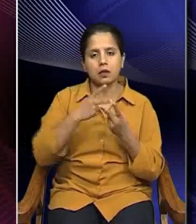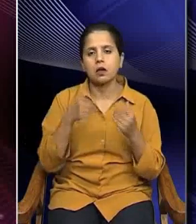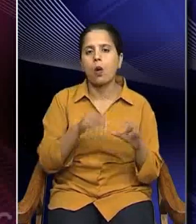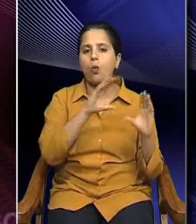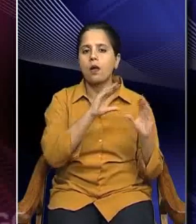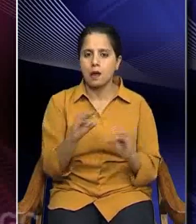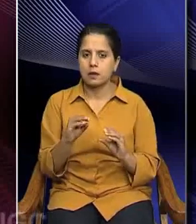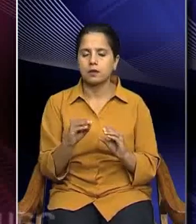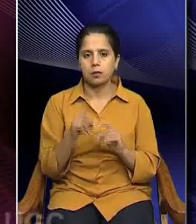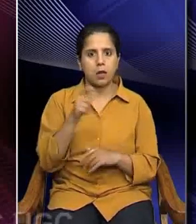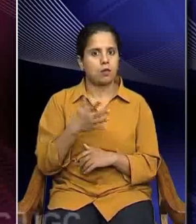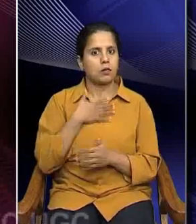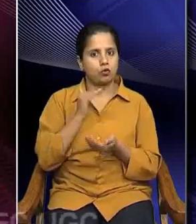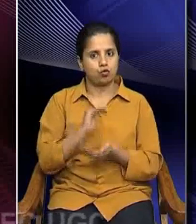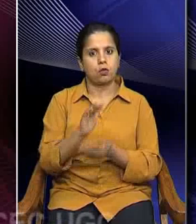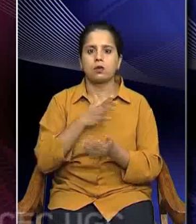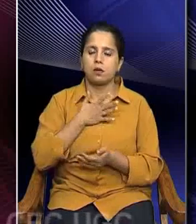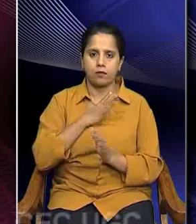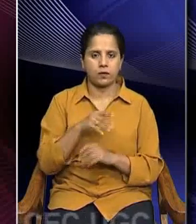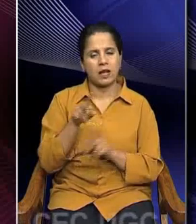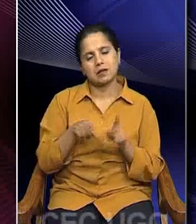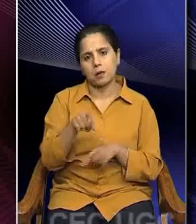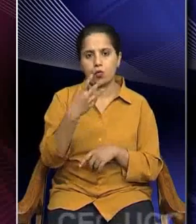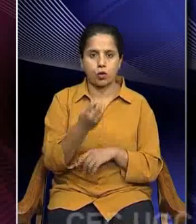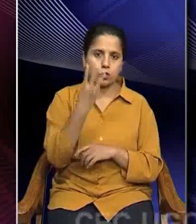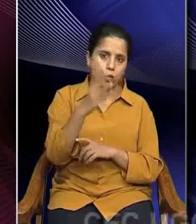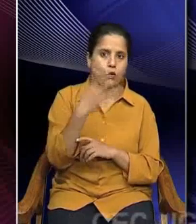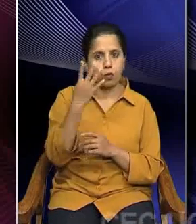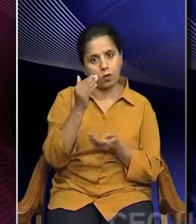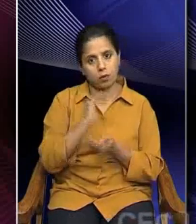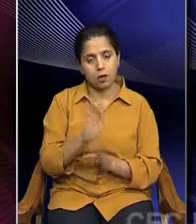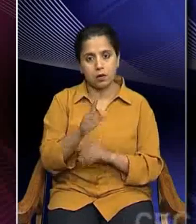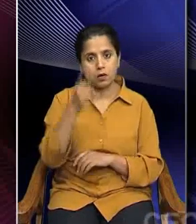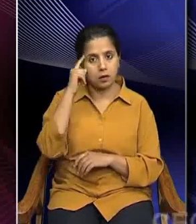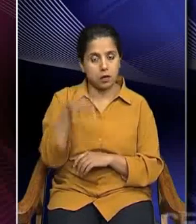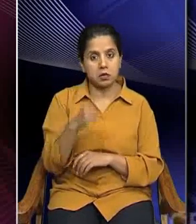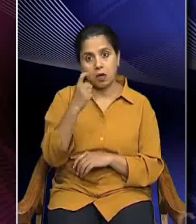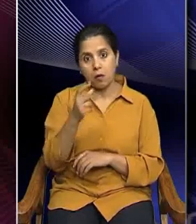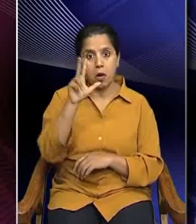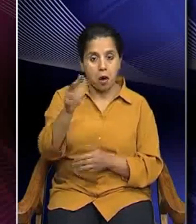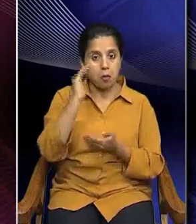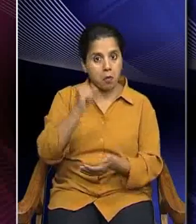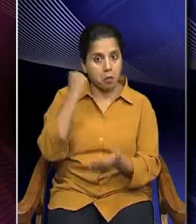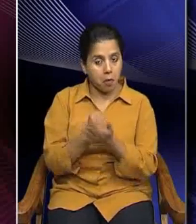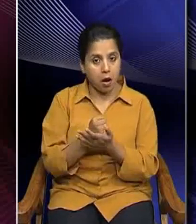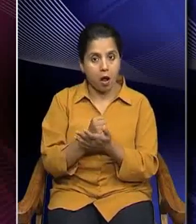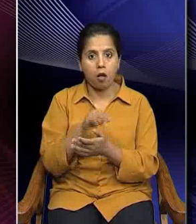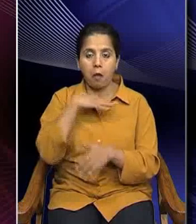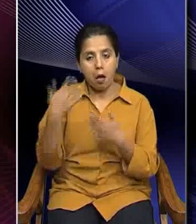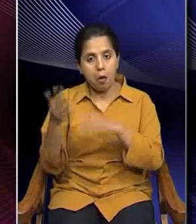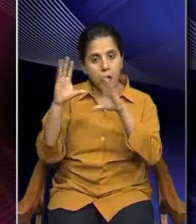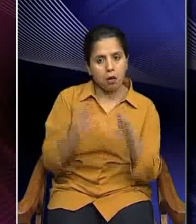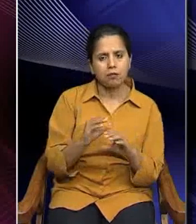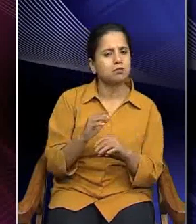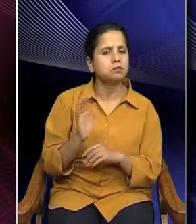down. So if you really want to have, say for example, 3 or 4 kids, now you need not produce 7 or 8 kids to have them. And